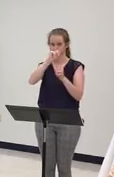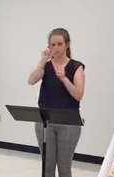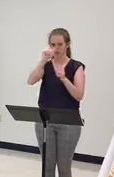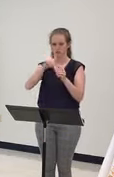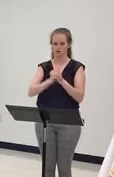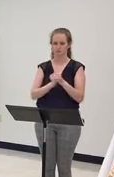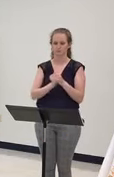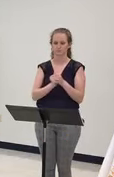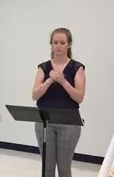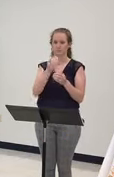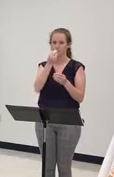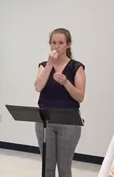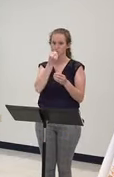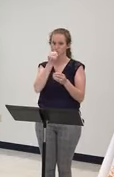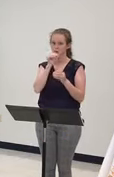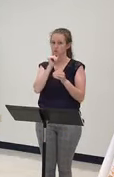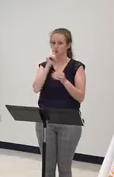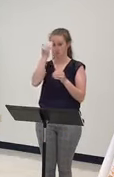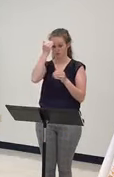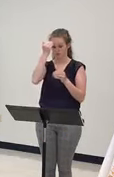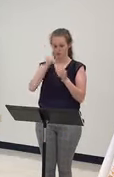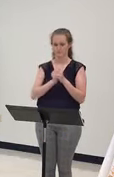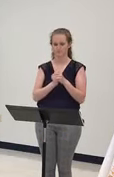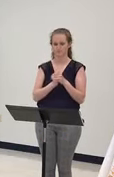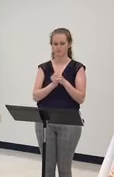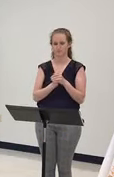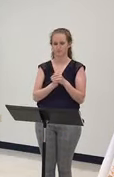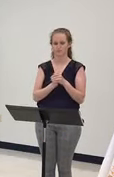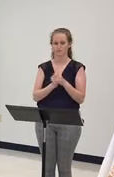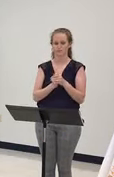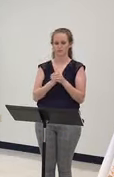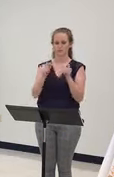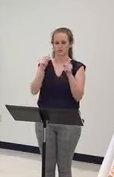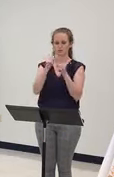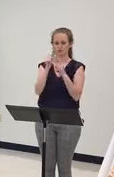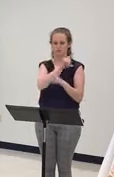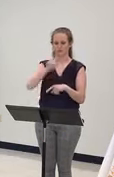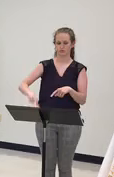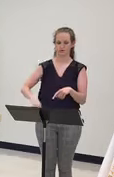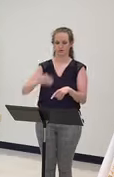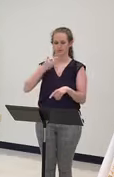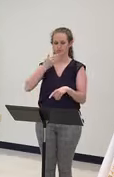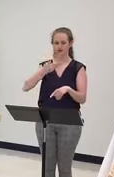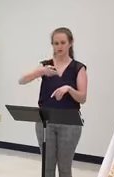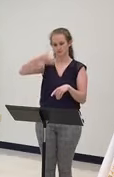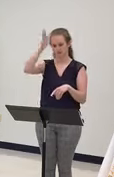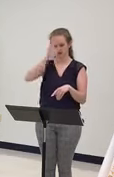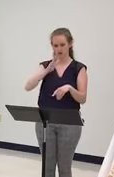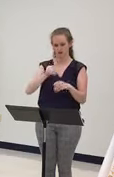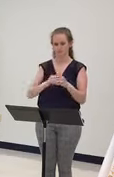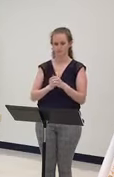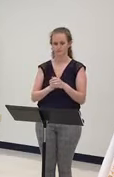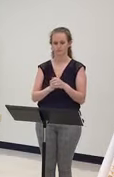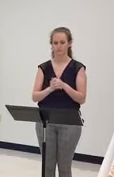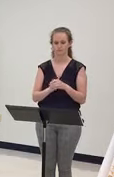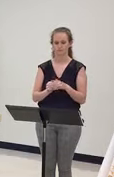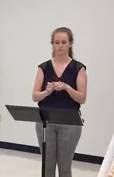a food unknown to your fathers. The word of the Lord. Thanks be to